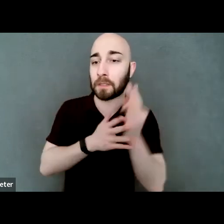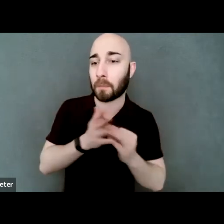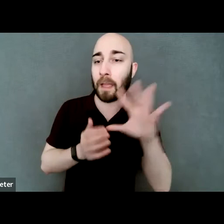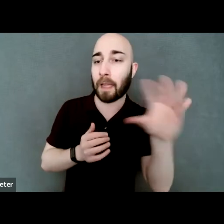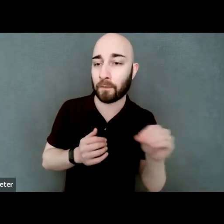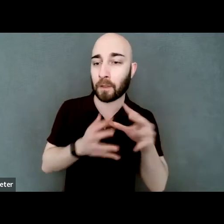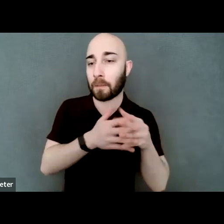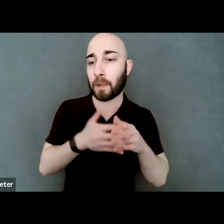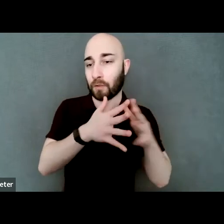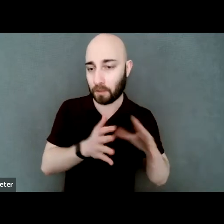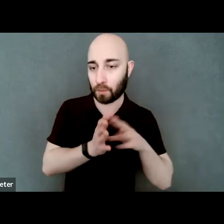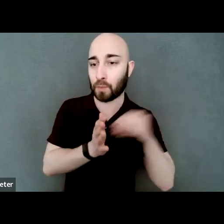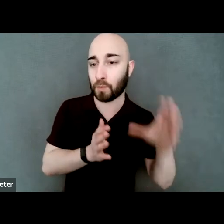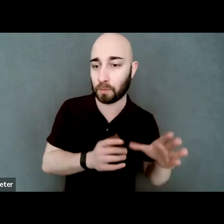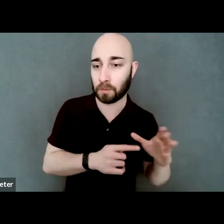American students.